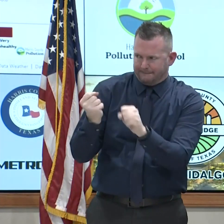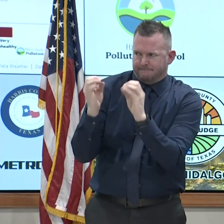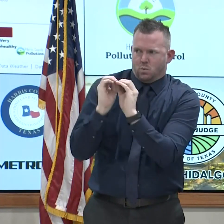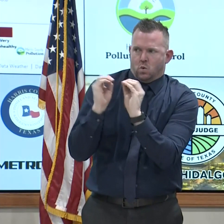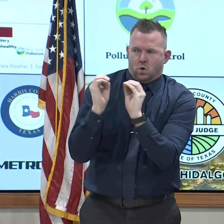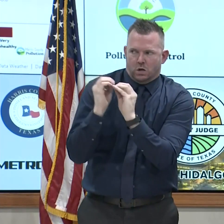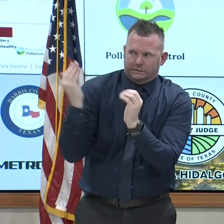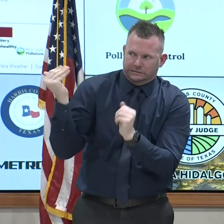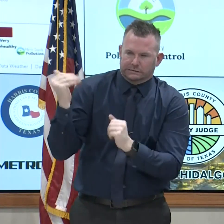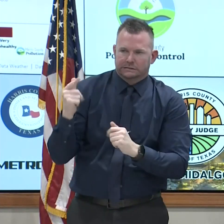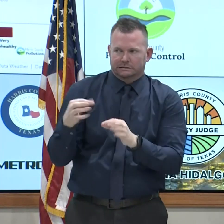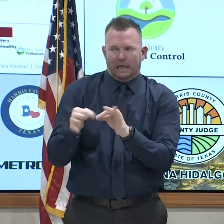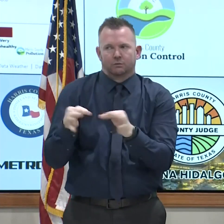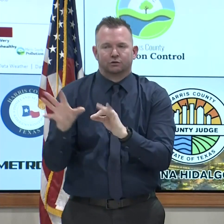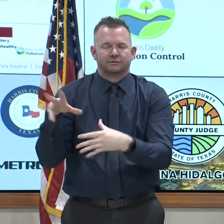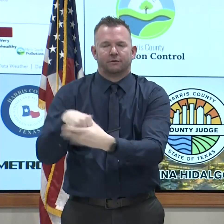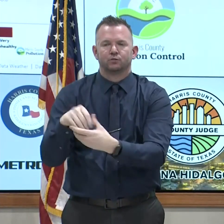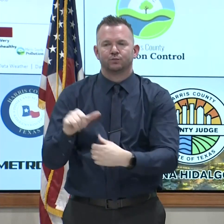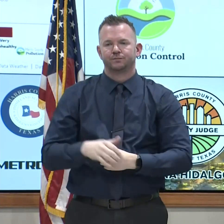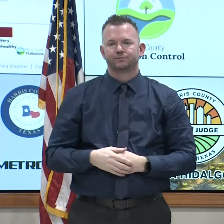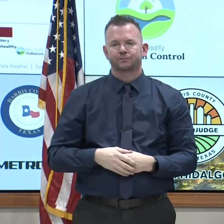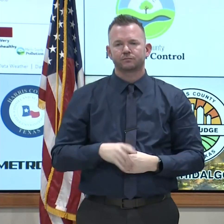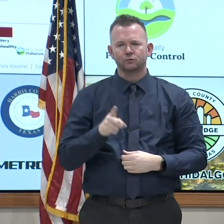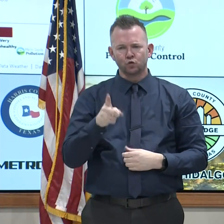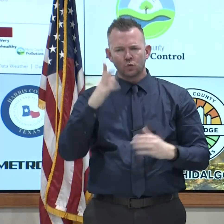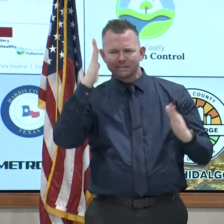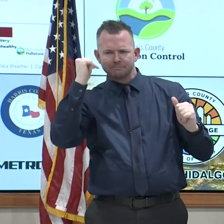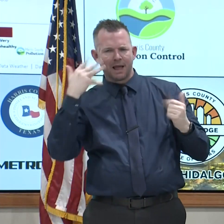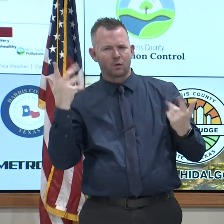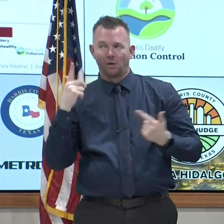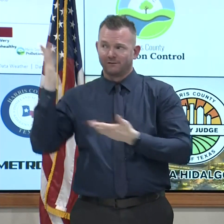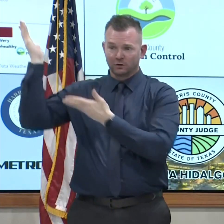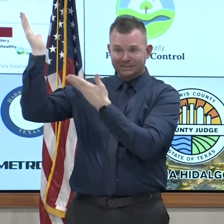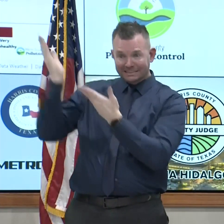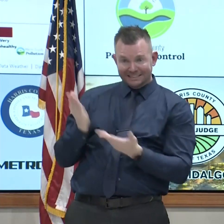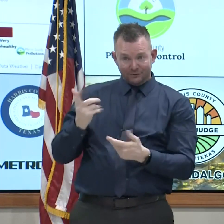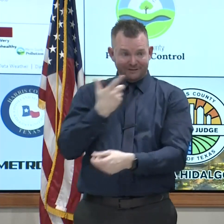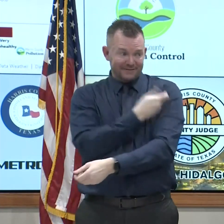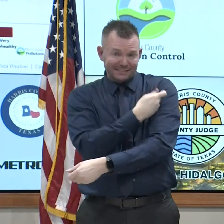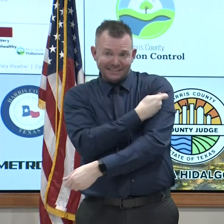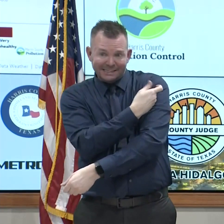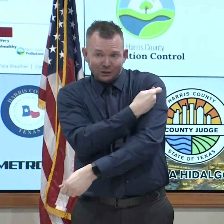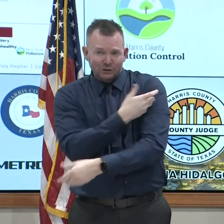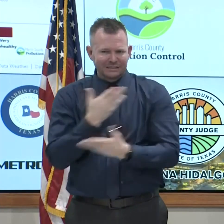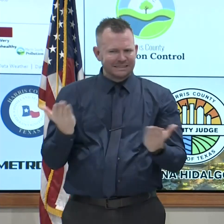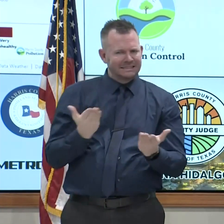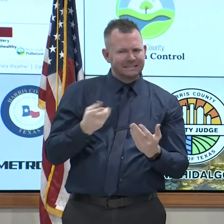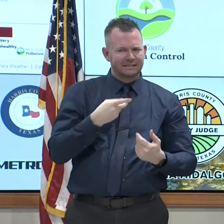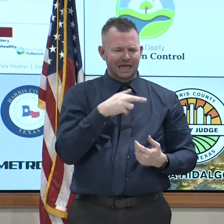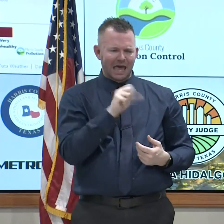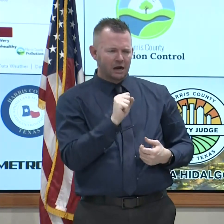what are you expecting in terms of delivery of vaccine? Do you have any idea what